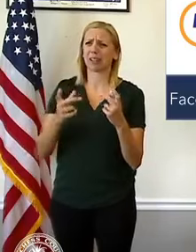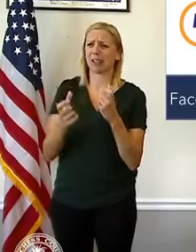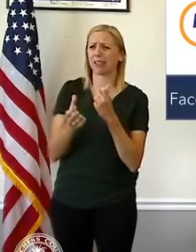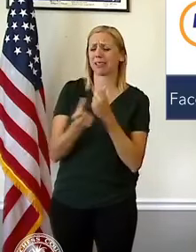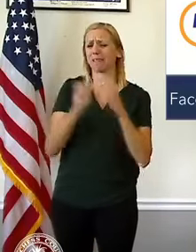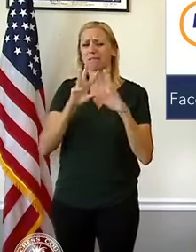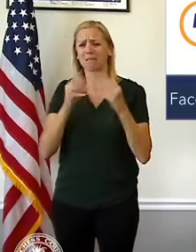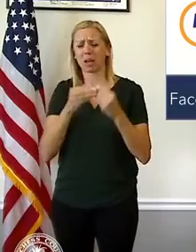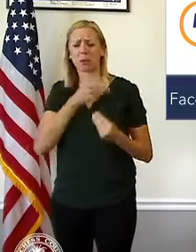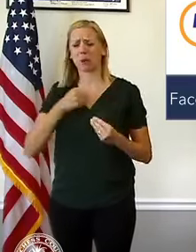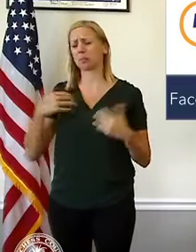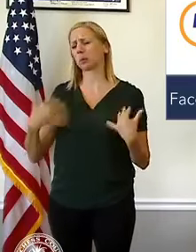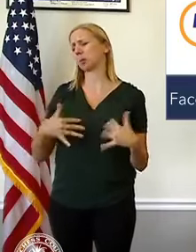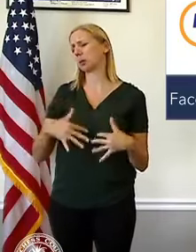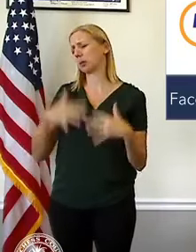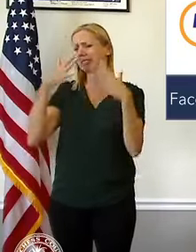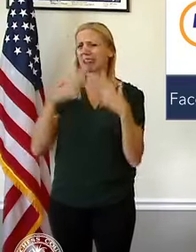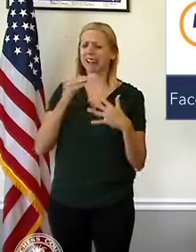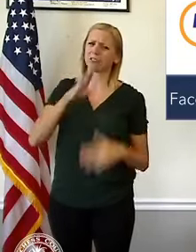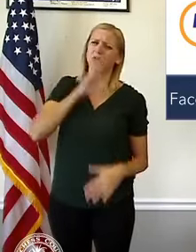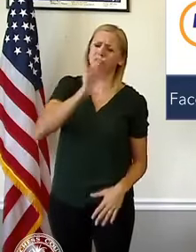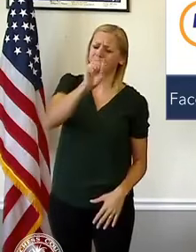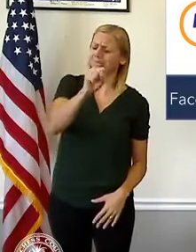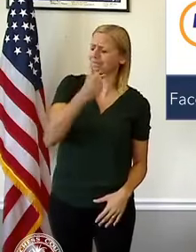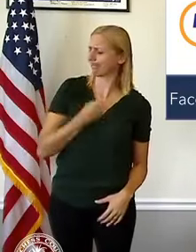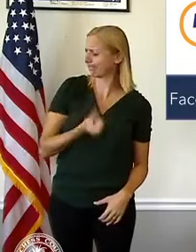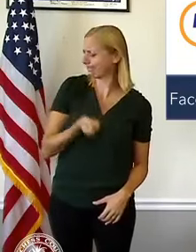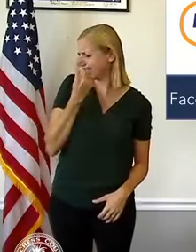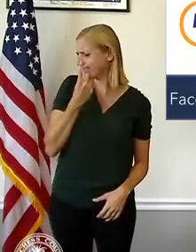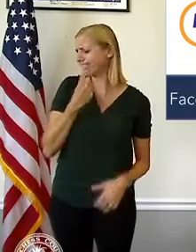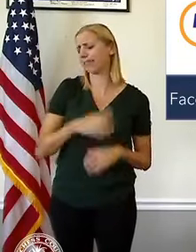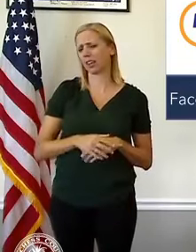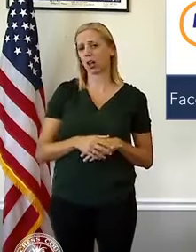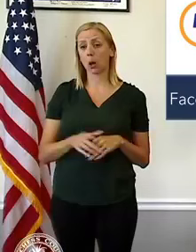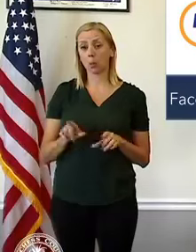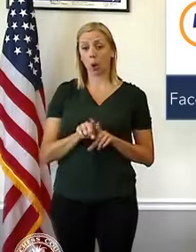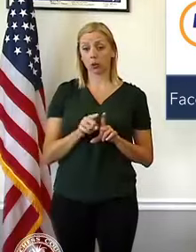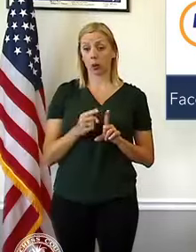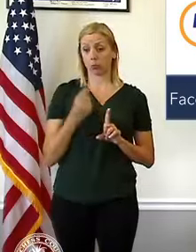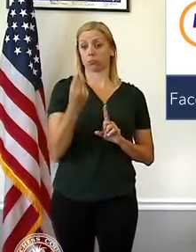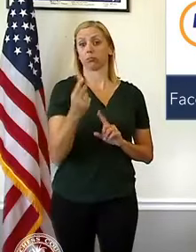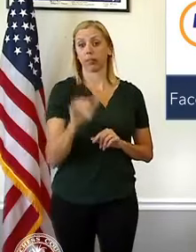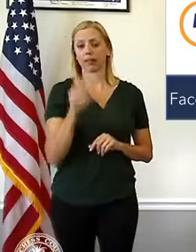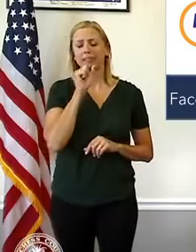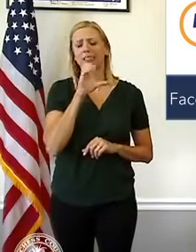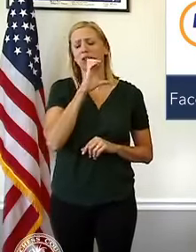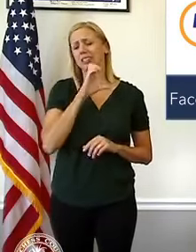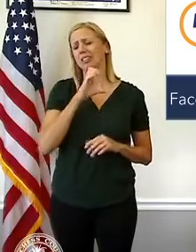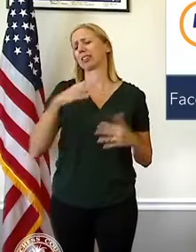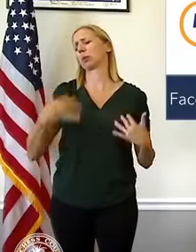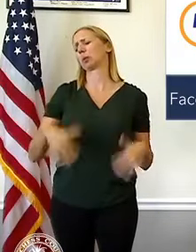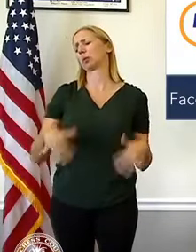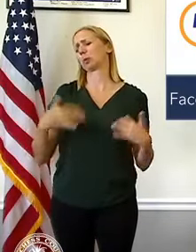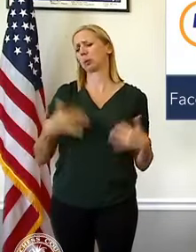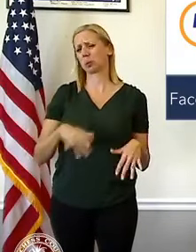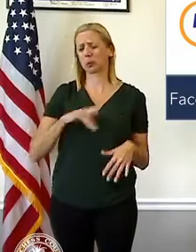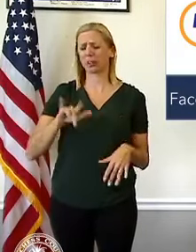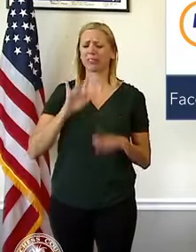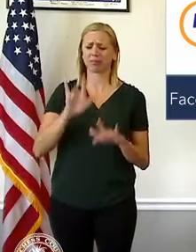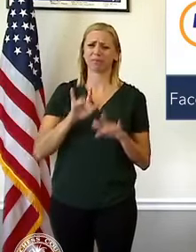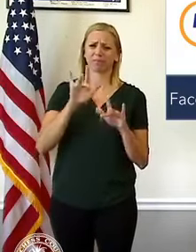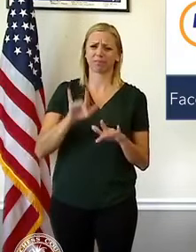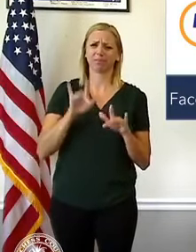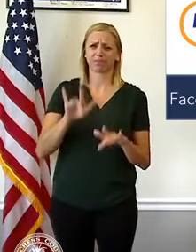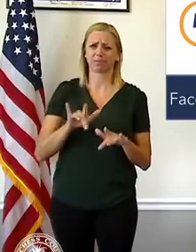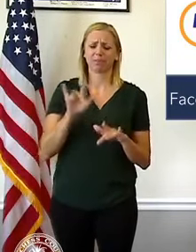frustrated and certainly saddened by it, but of course that loved one in the nursing home or long-term care facility